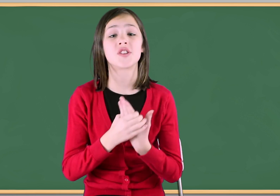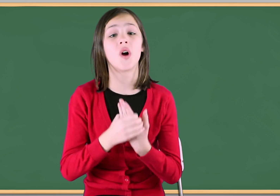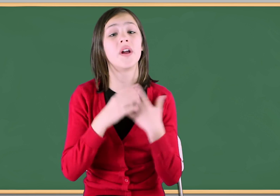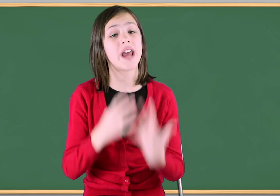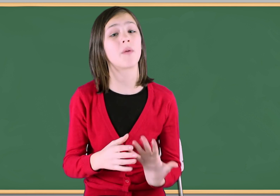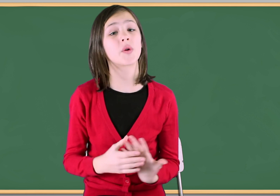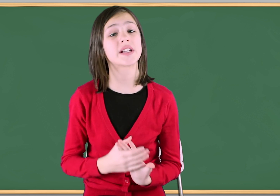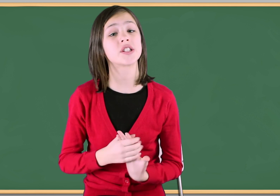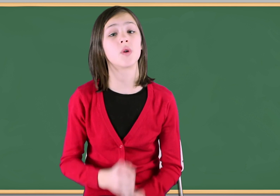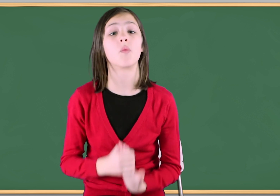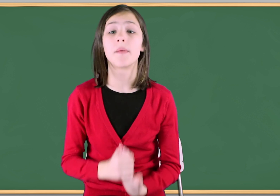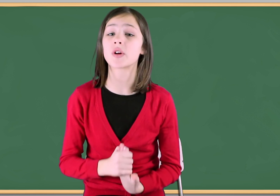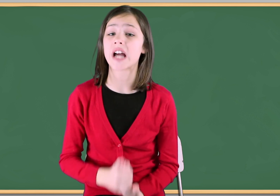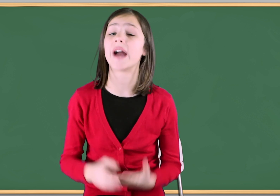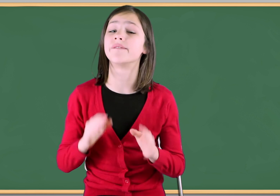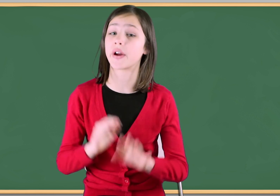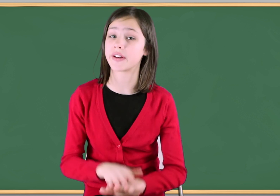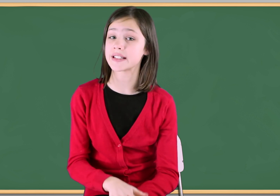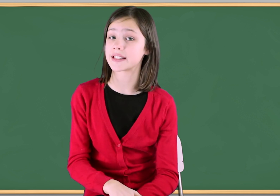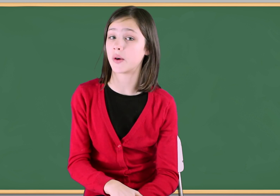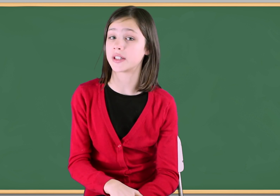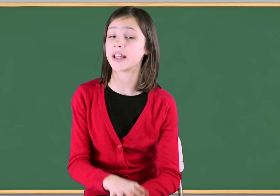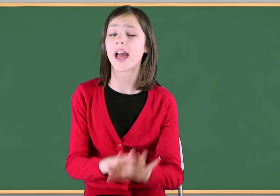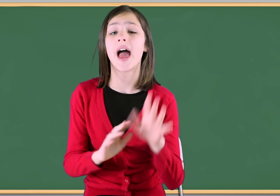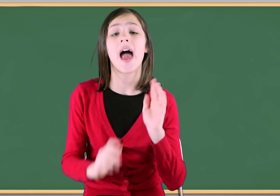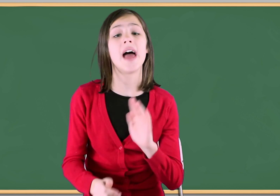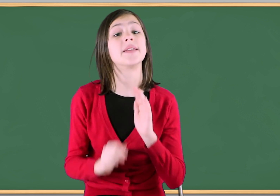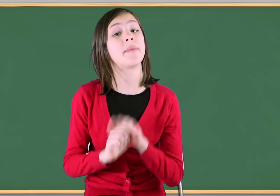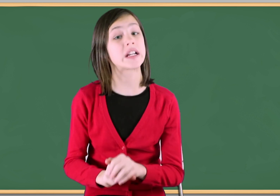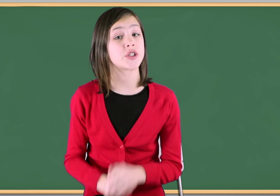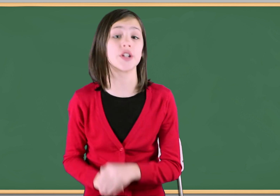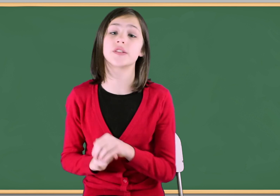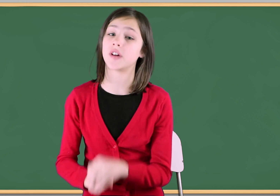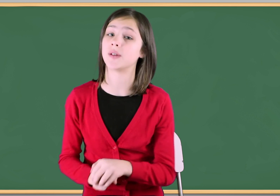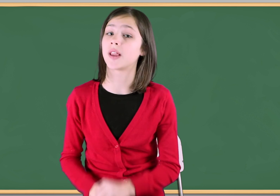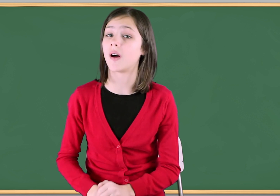So now we're going to do it one more time very slowly, and make sure to follow along.